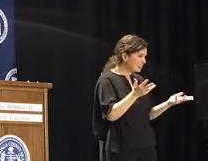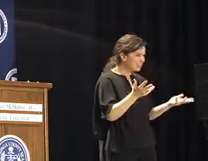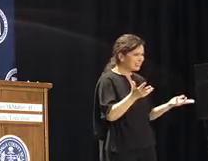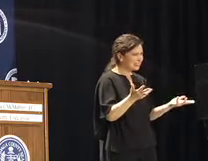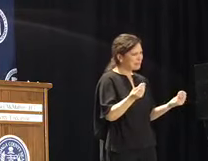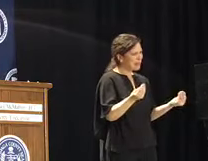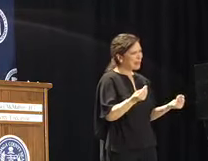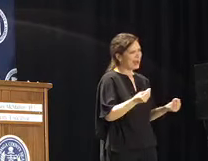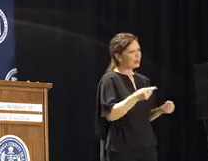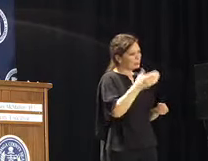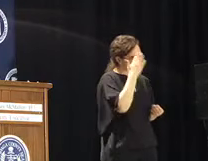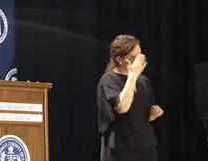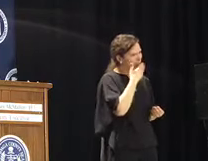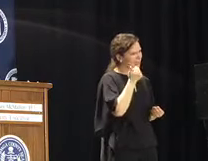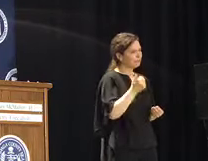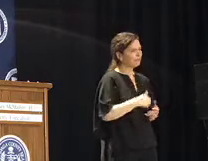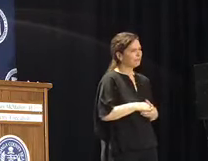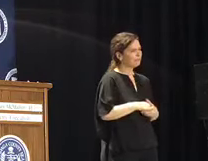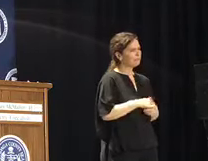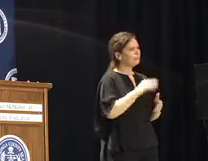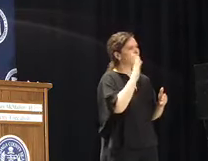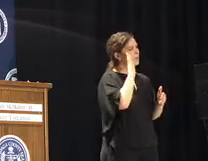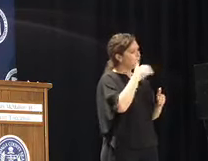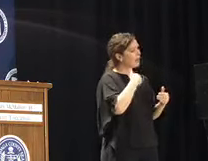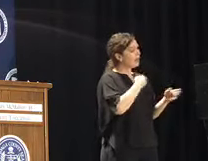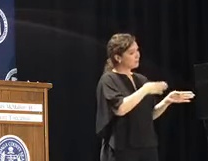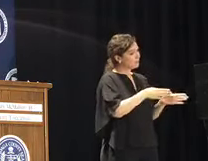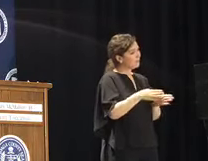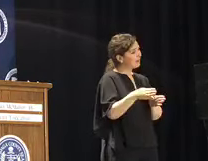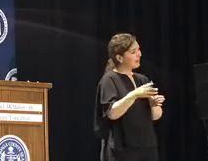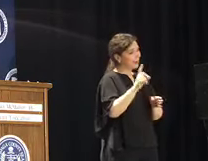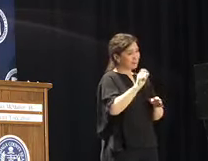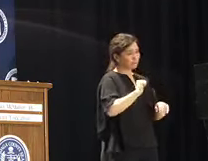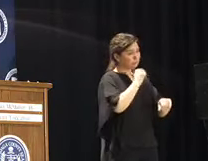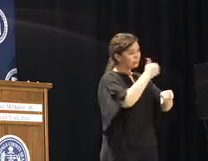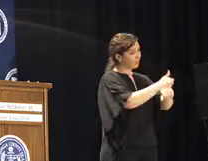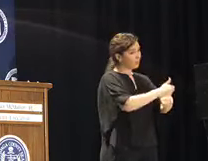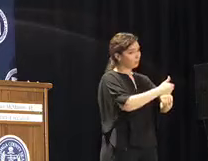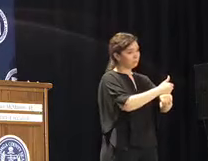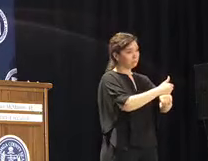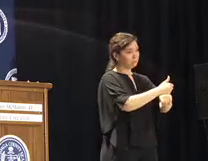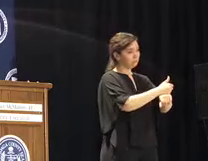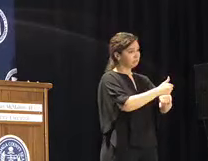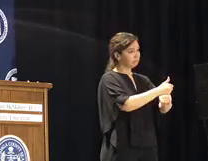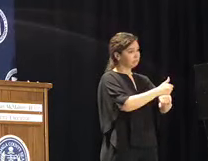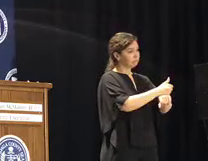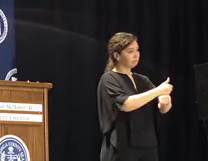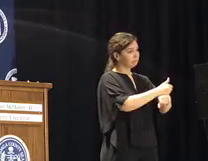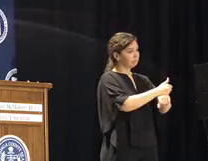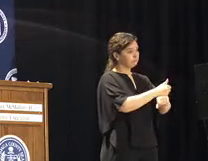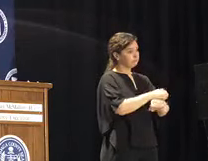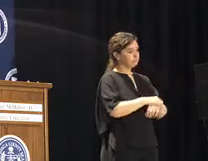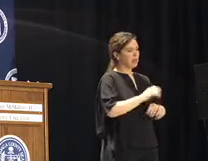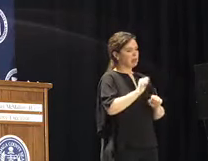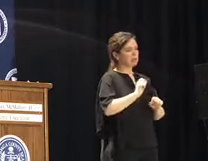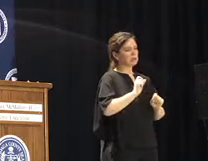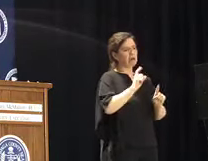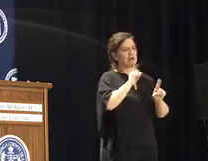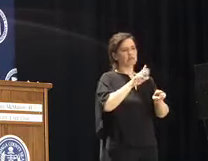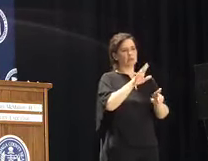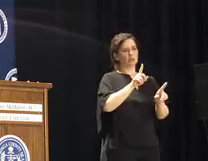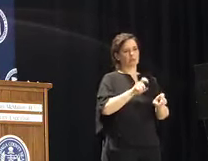we will get caught up on this, and we will have answers to this at some point, and we hope people